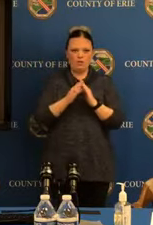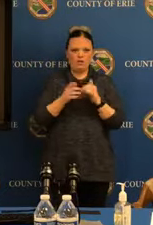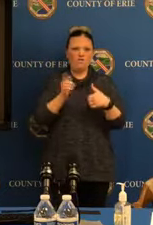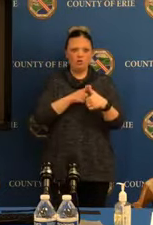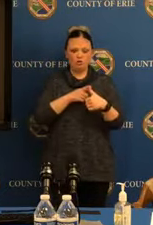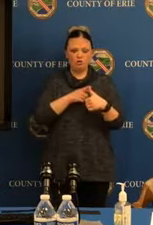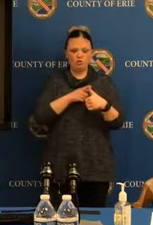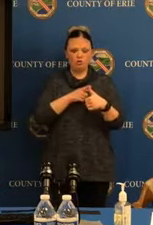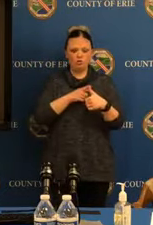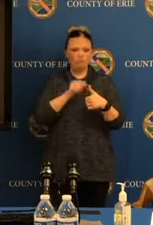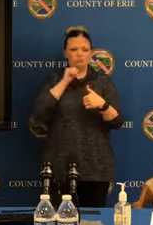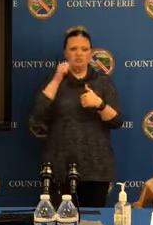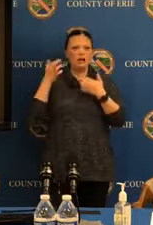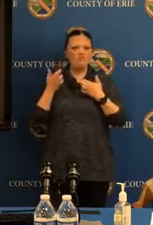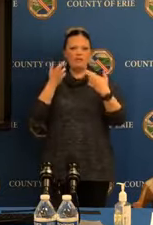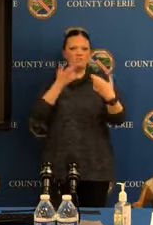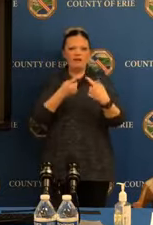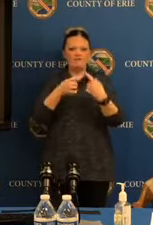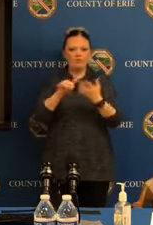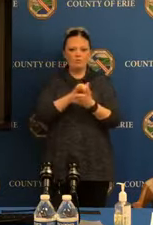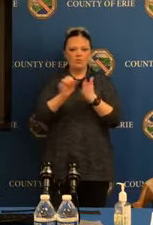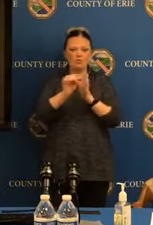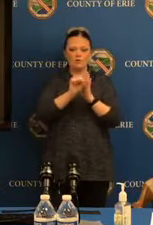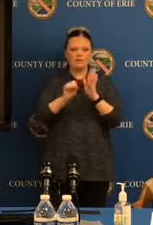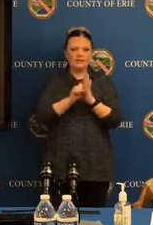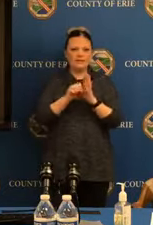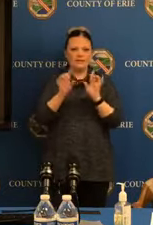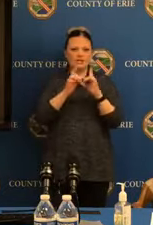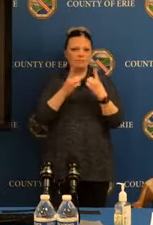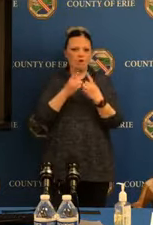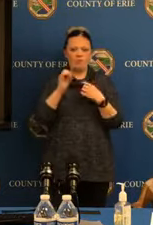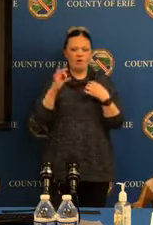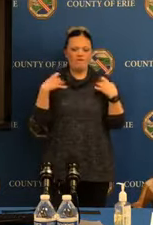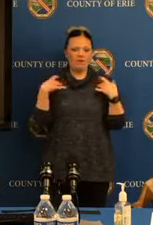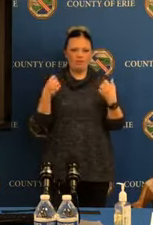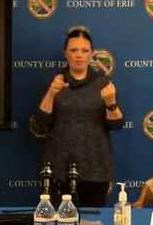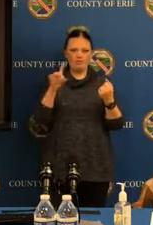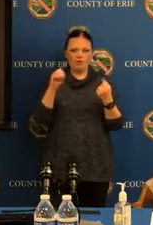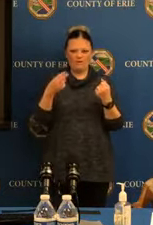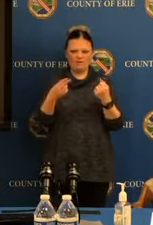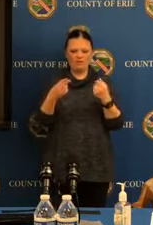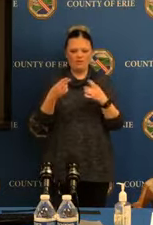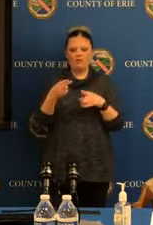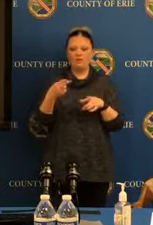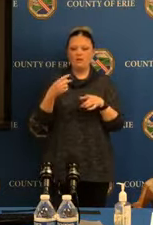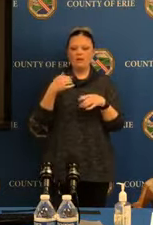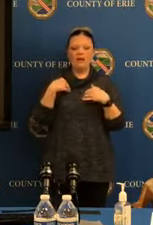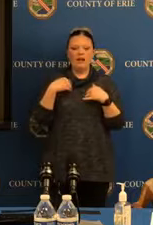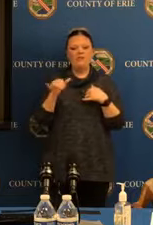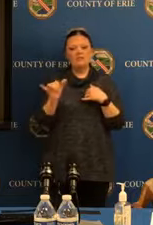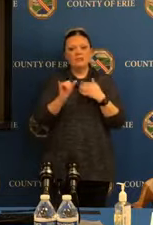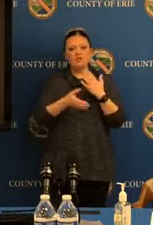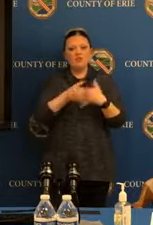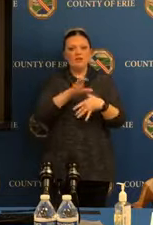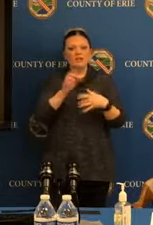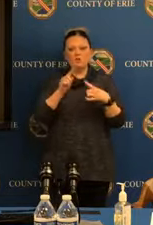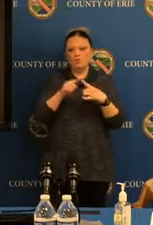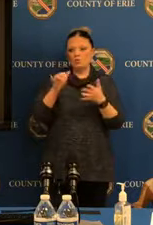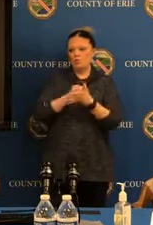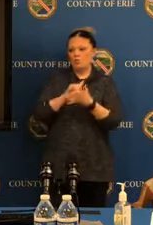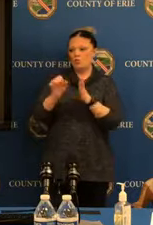all, this is not recommended by New York State Department of Health. We have similar criteria to the New York State Health